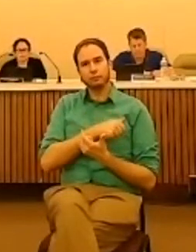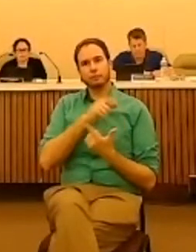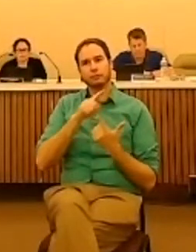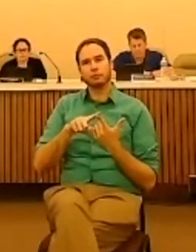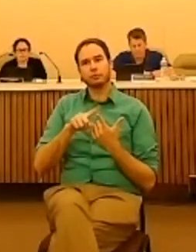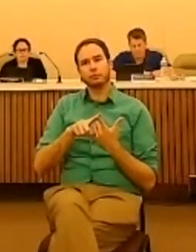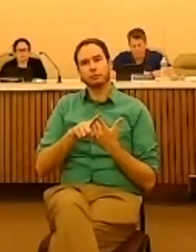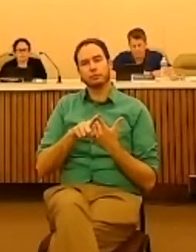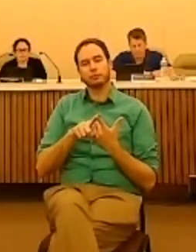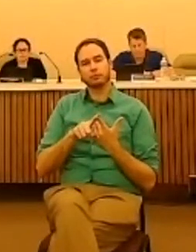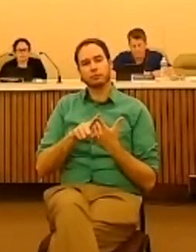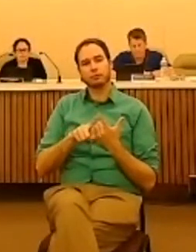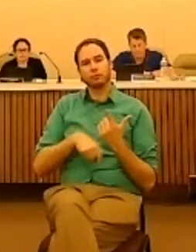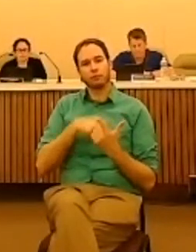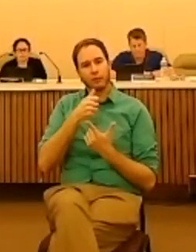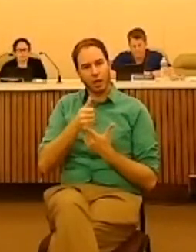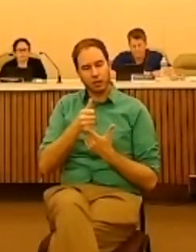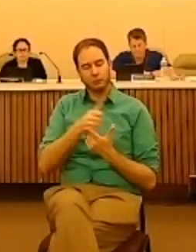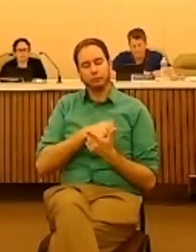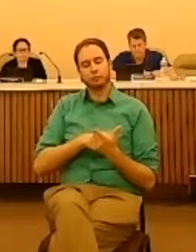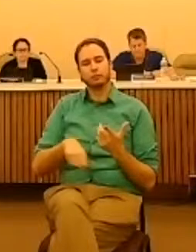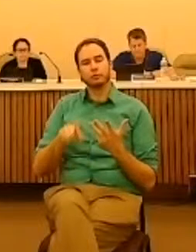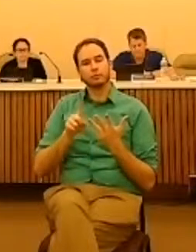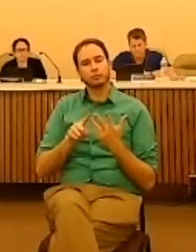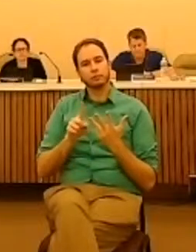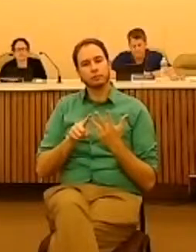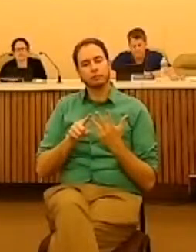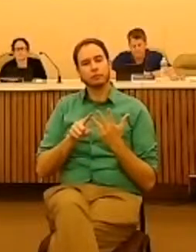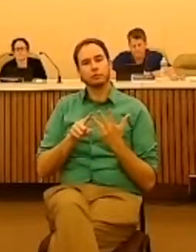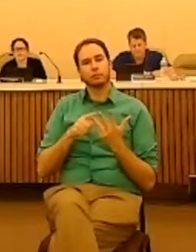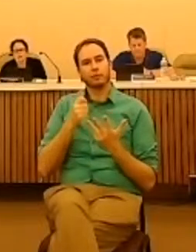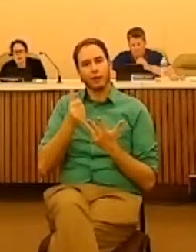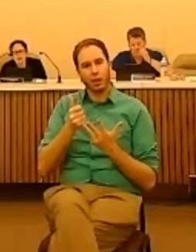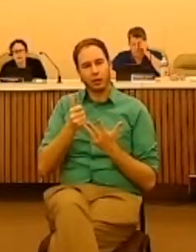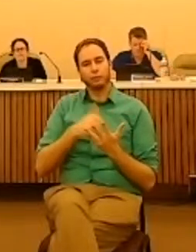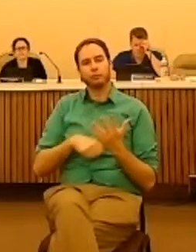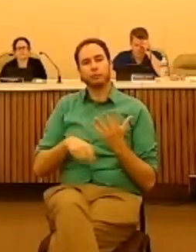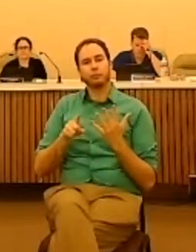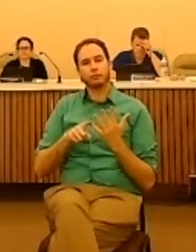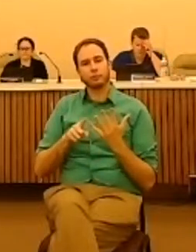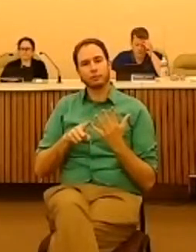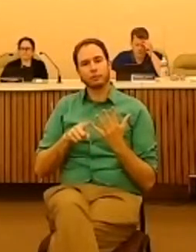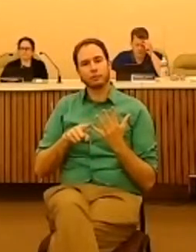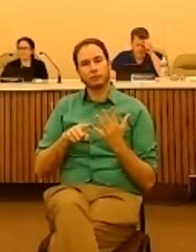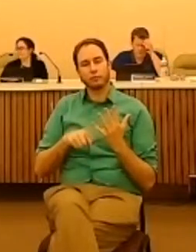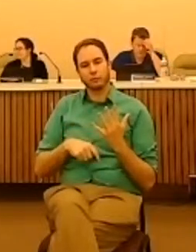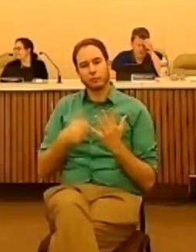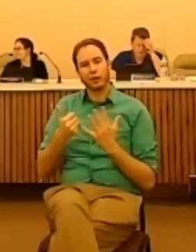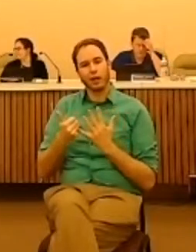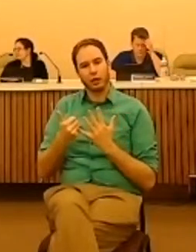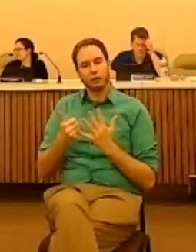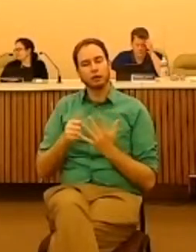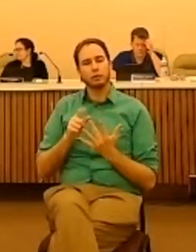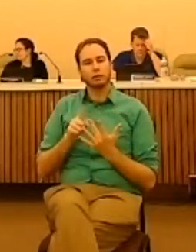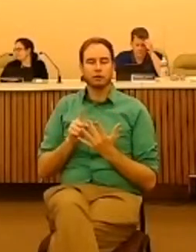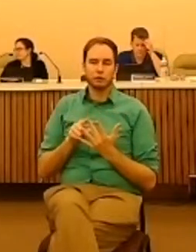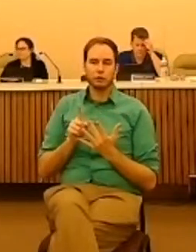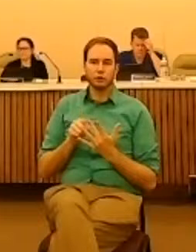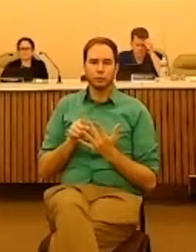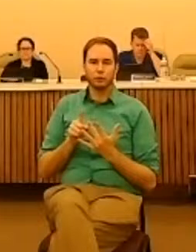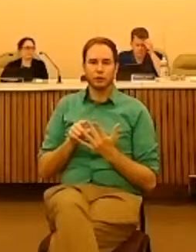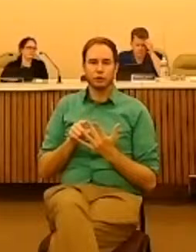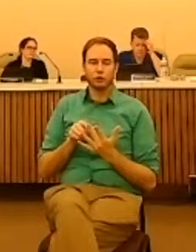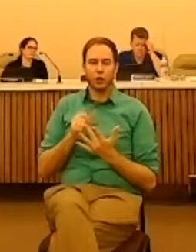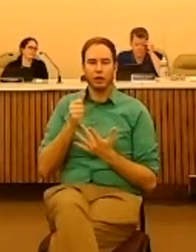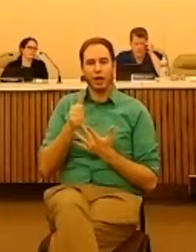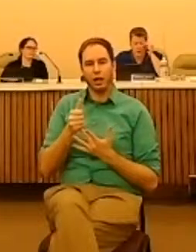Aye. Councilmember Stafford, Aye. Councilmember Safranek, Aye. Councilmember Bolzner, Aye.